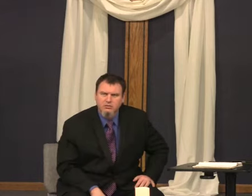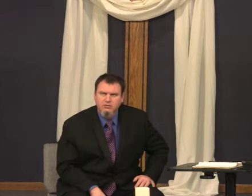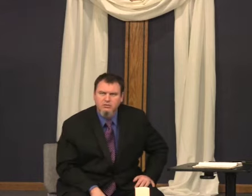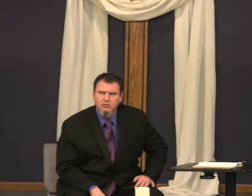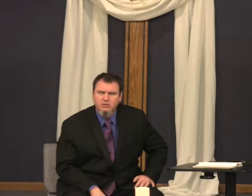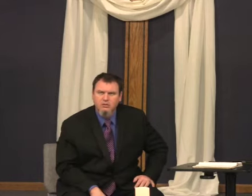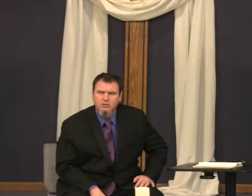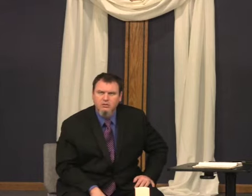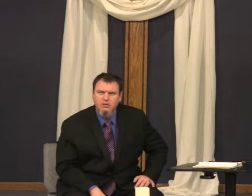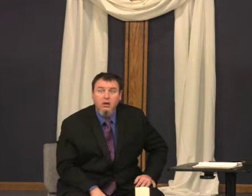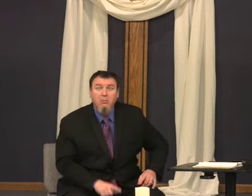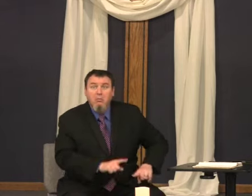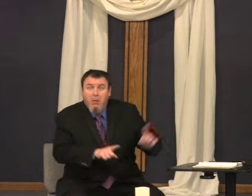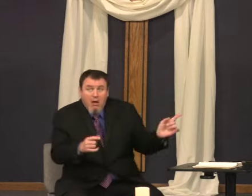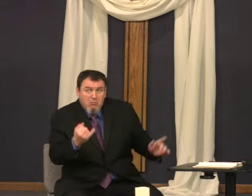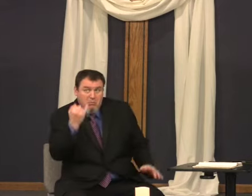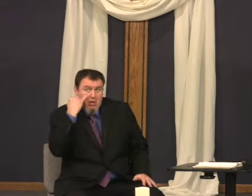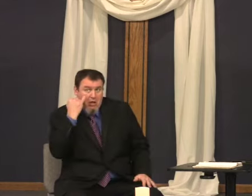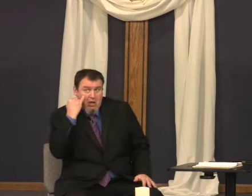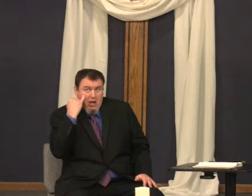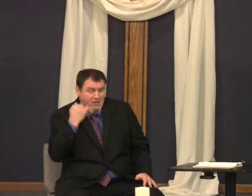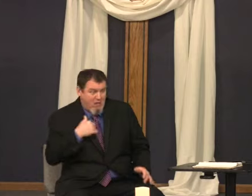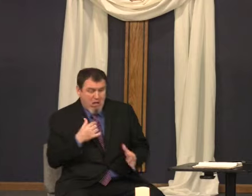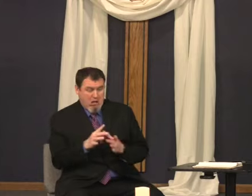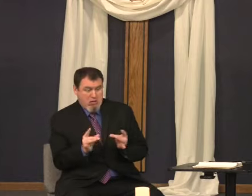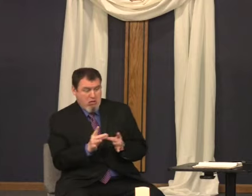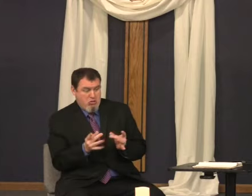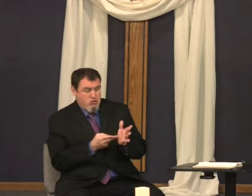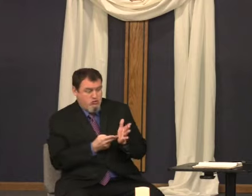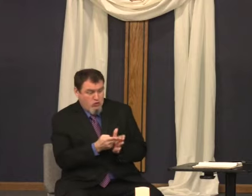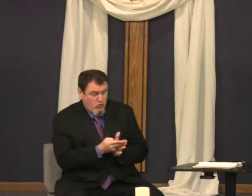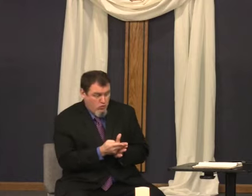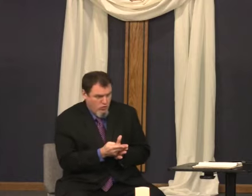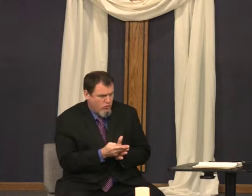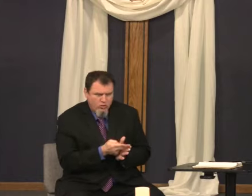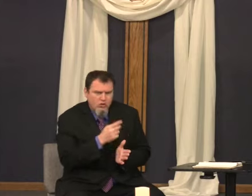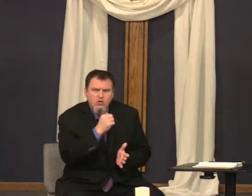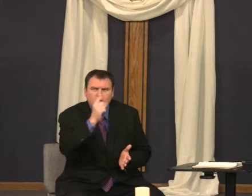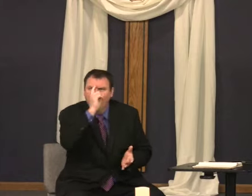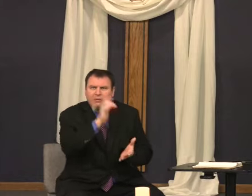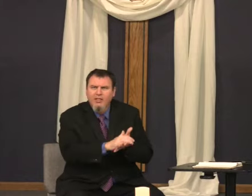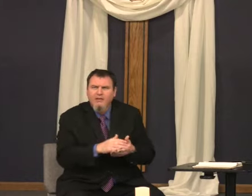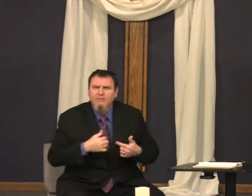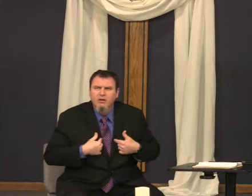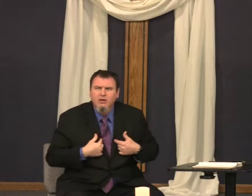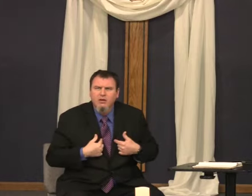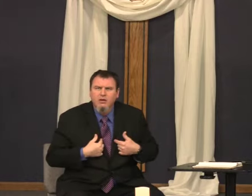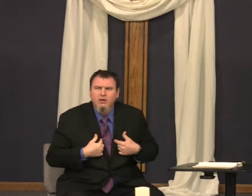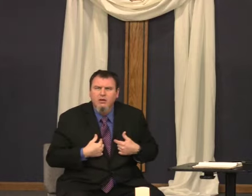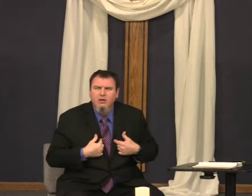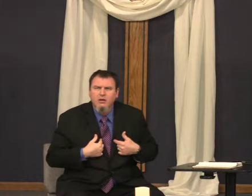You can't. But if I tell you the truth, why don't you believe me?